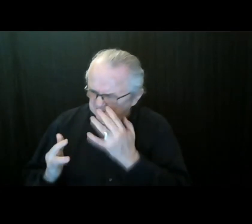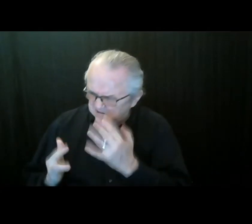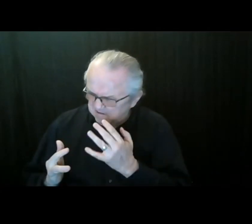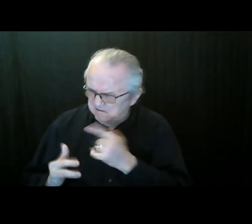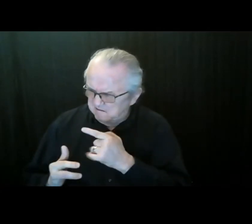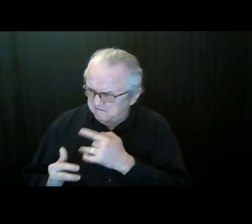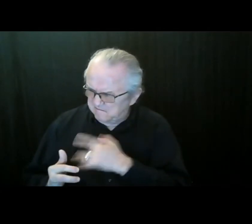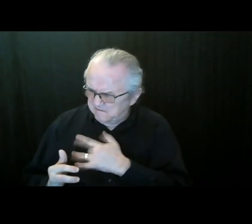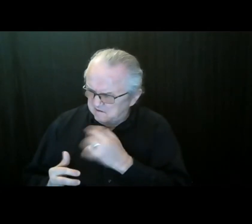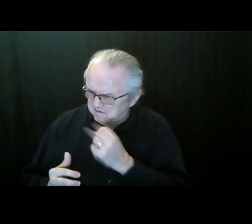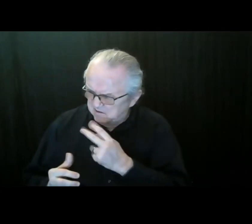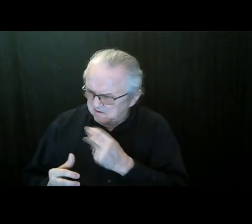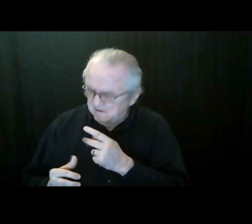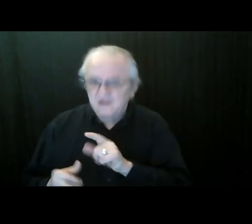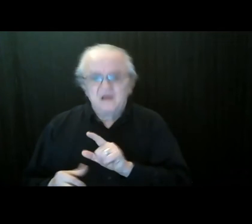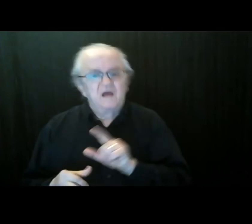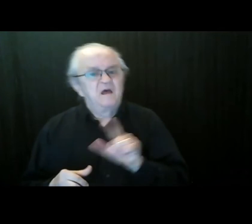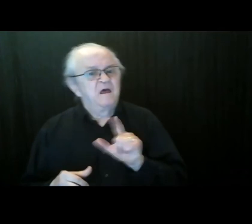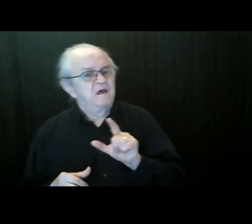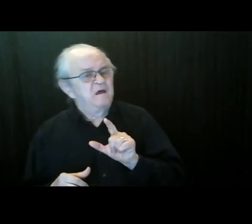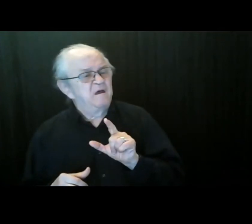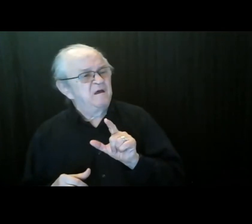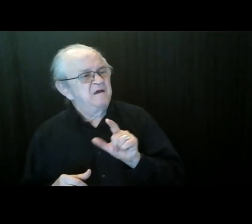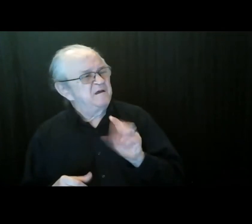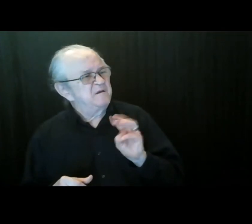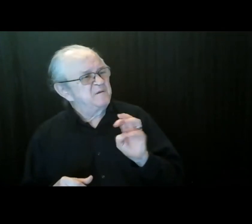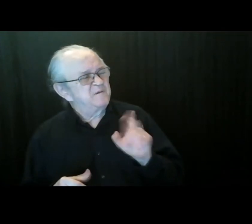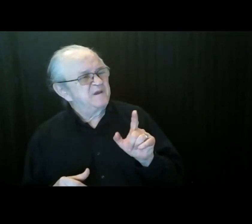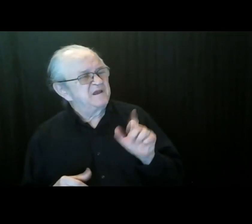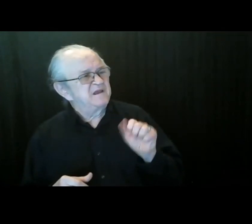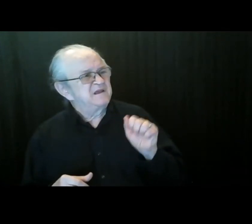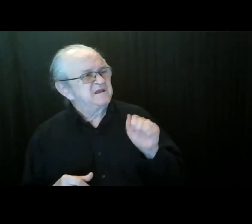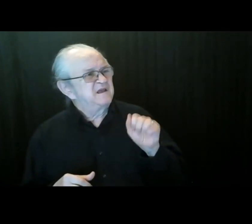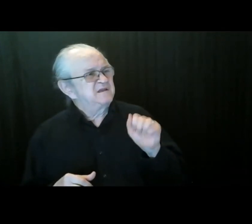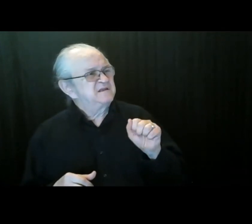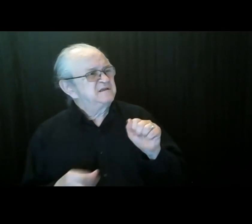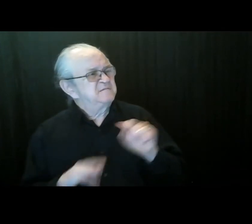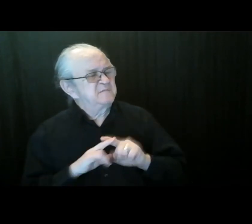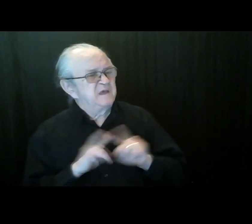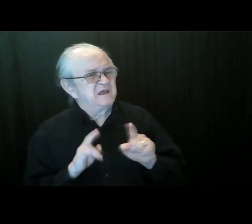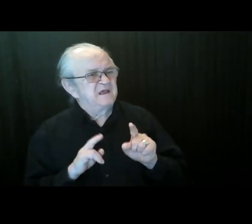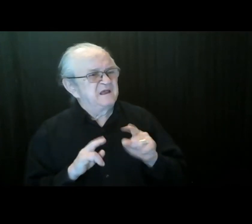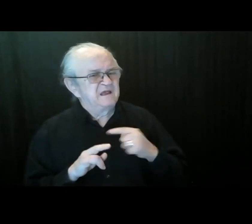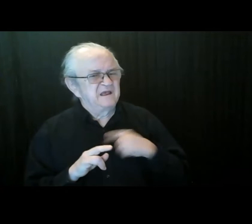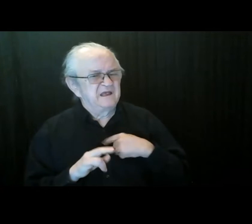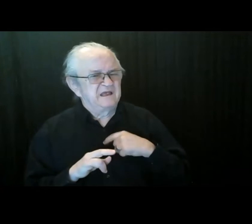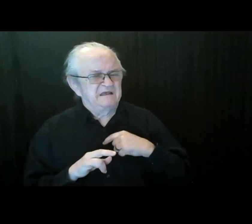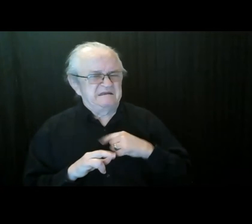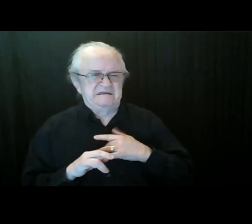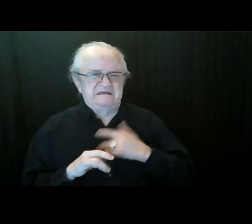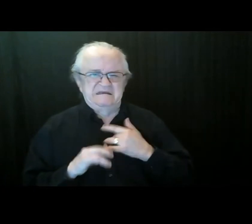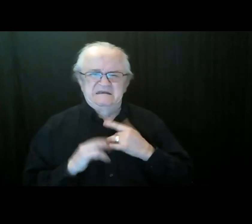okay? And she said, well, yes, but I am a little uncomfortable. I am a